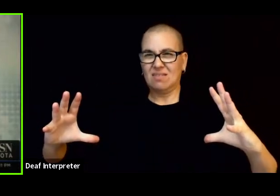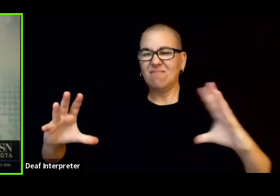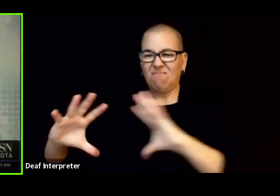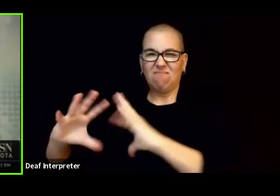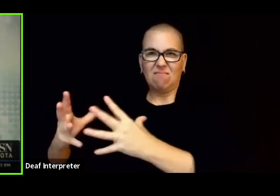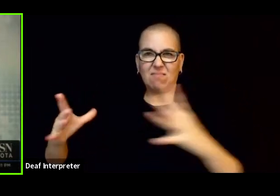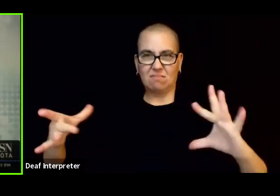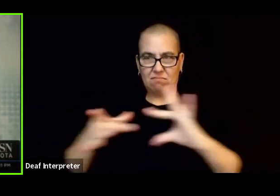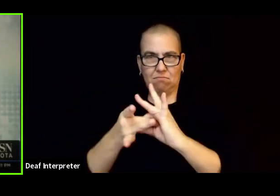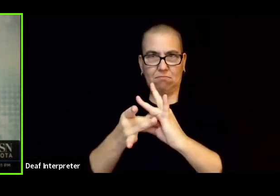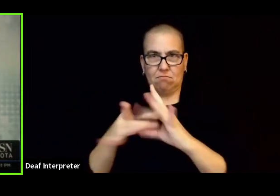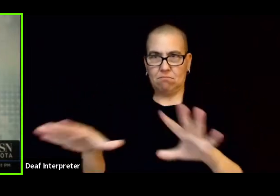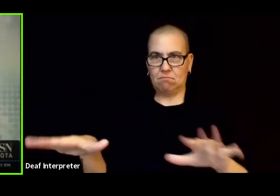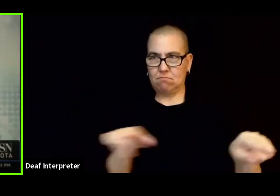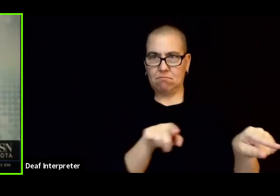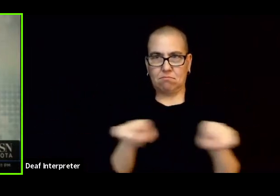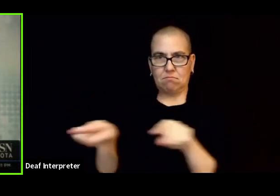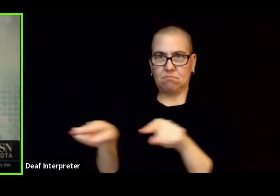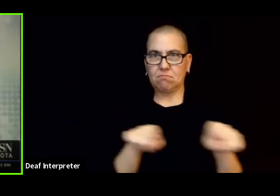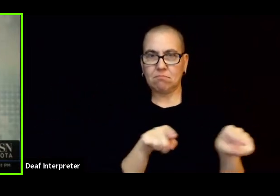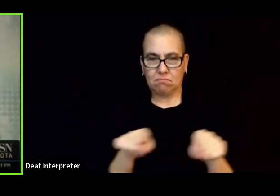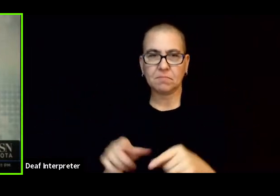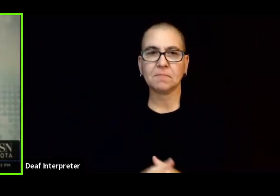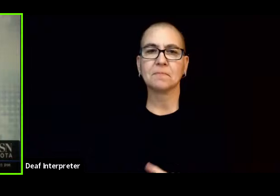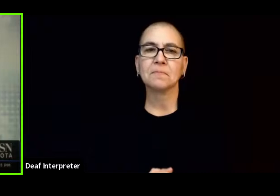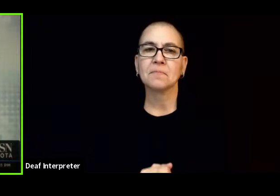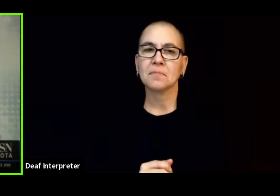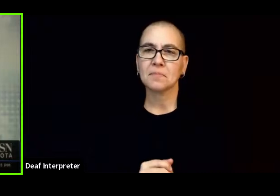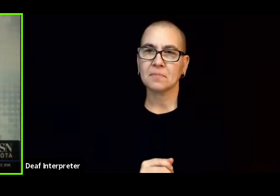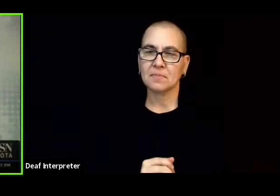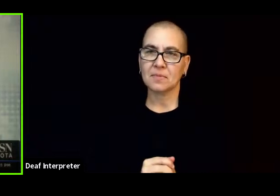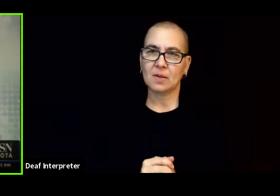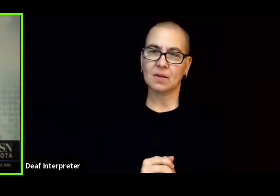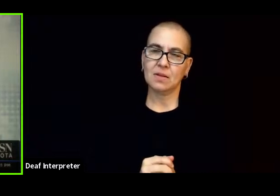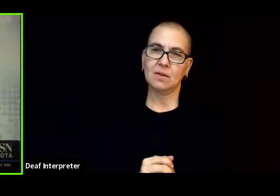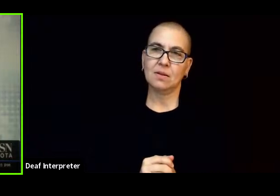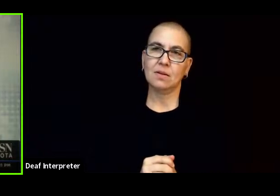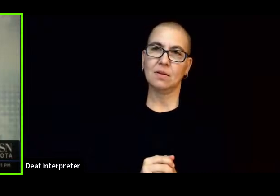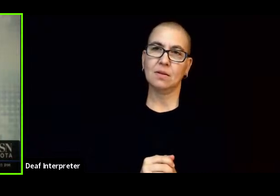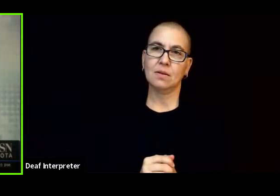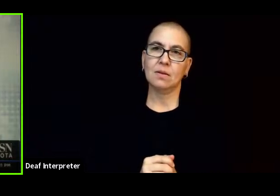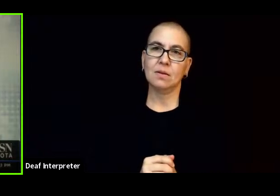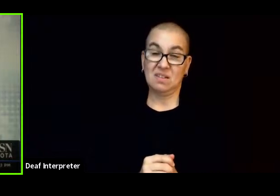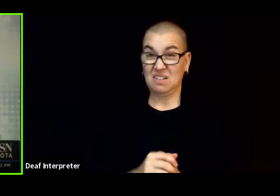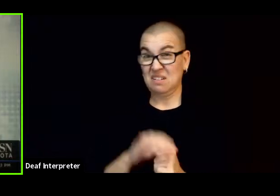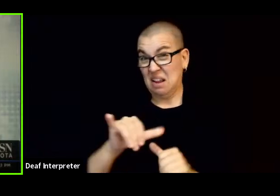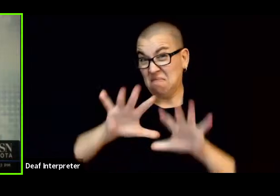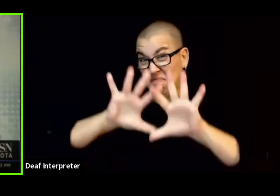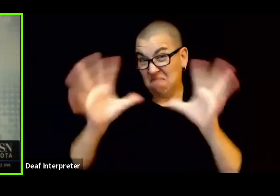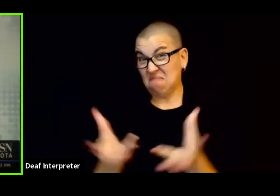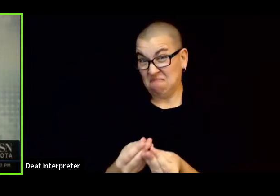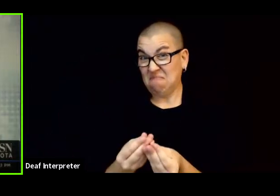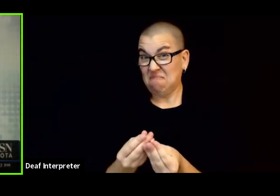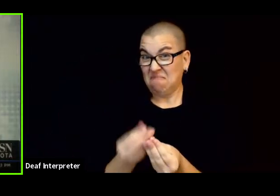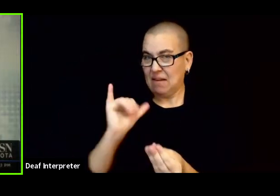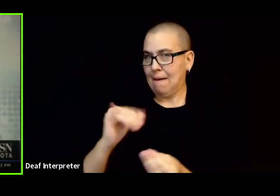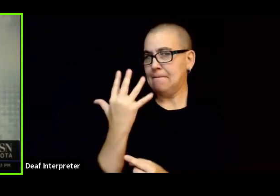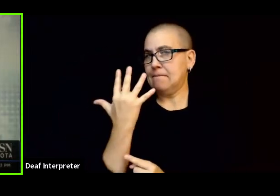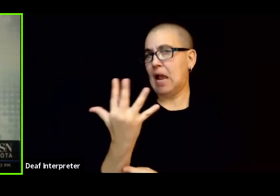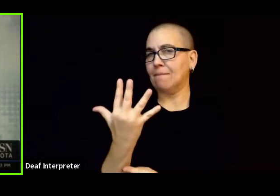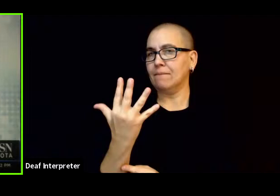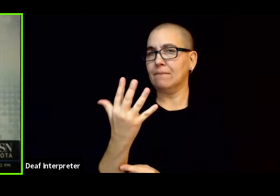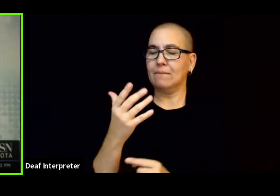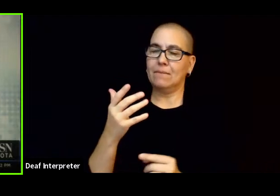the 5-point battle plan update and all the work that we have been doing since May, since that has been proposed. I do want to